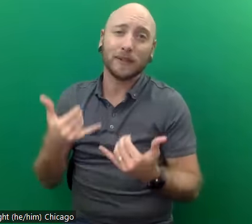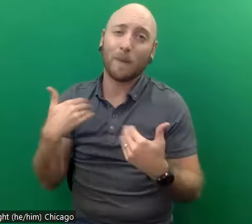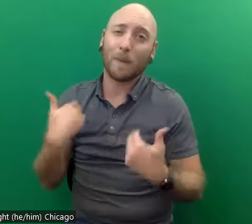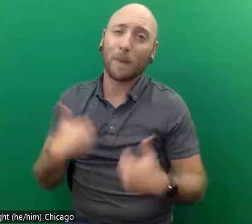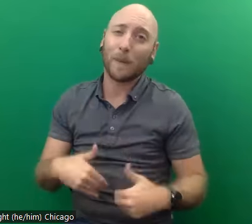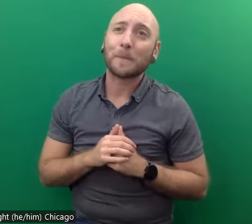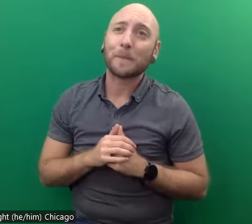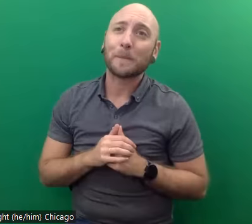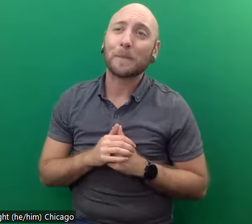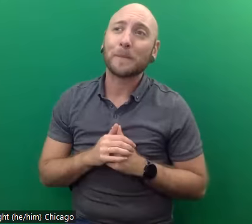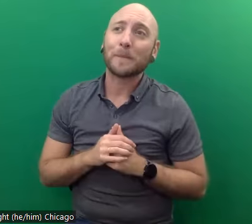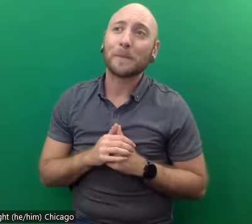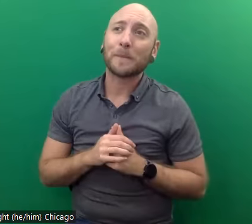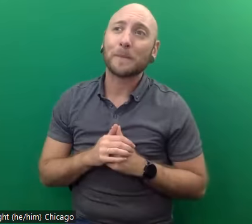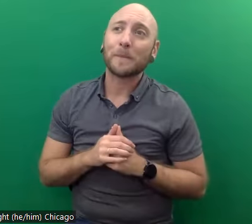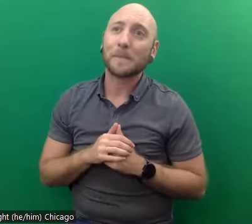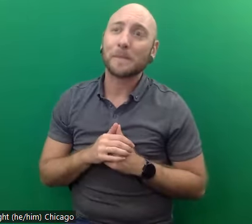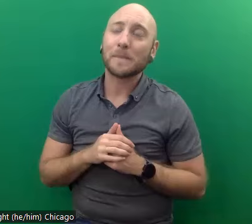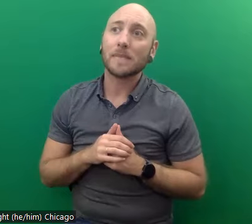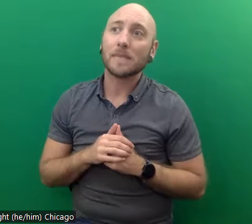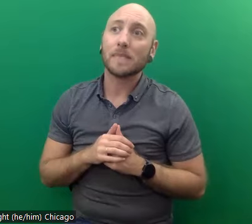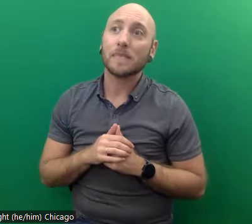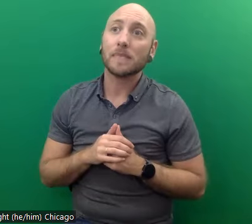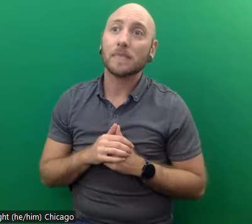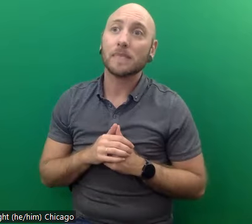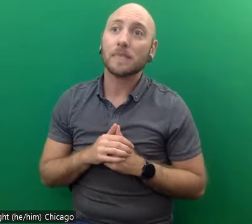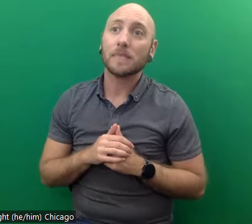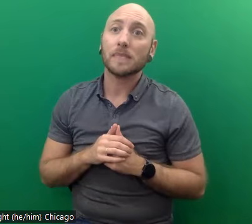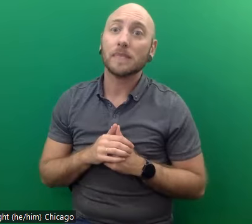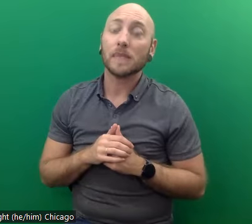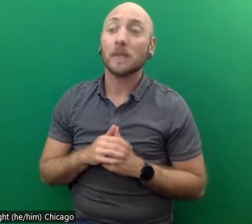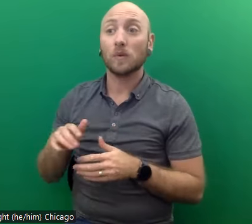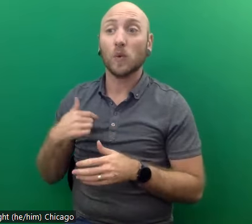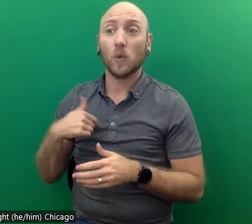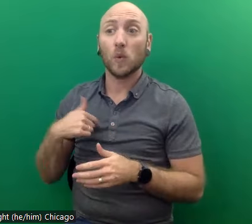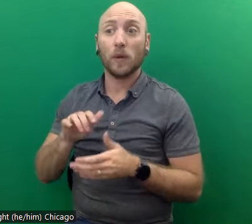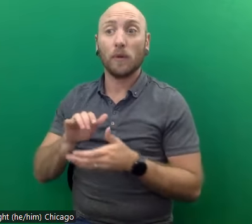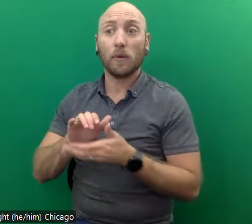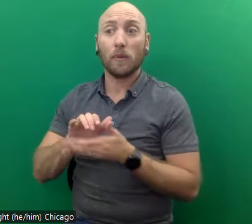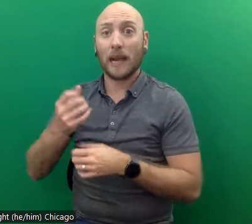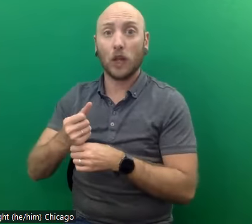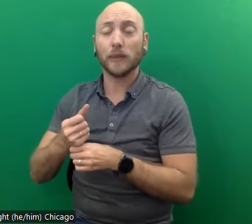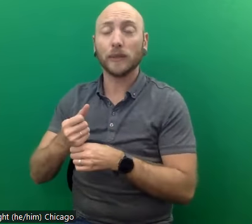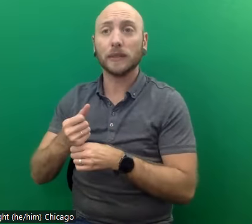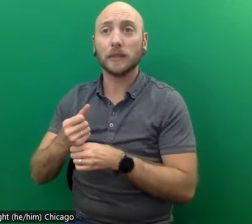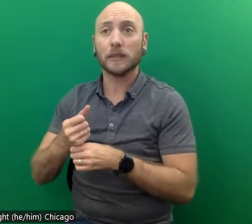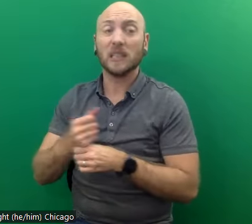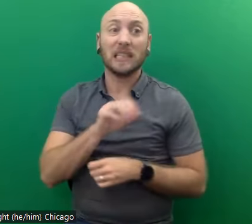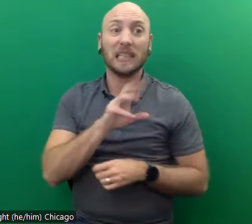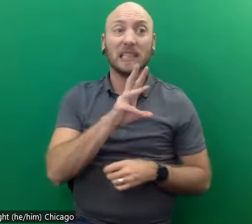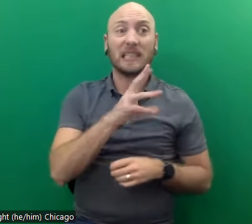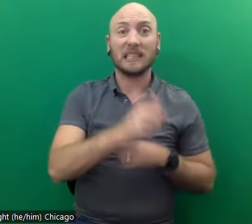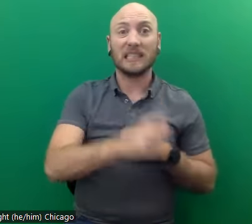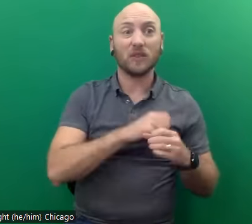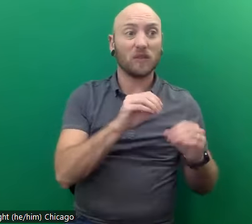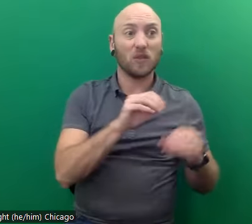And after almost 9 years of marriage and 6.5 years of not being in Alcoholics Anonymous,